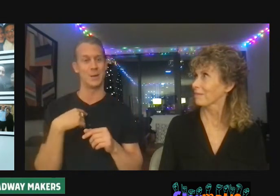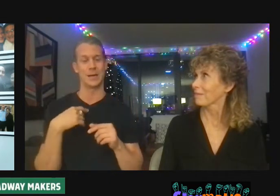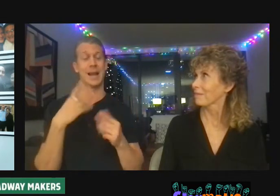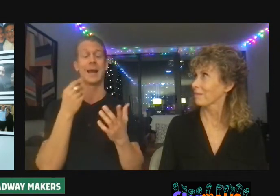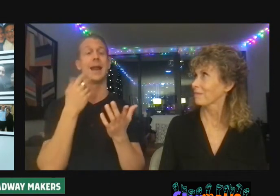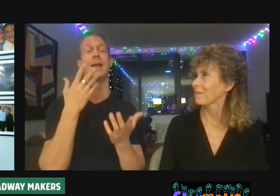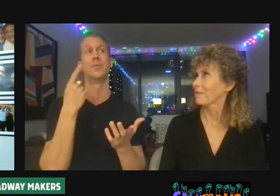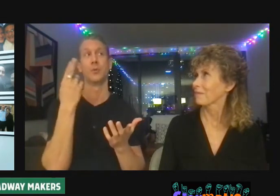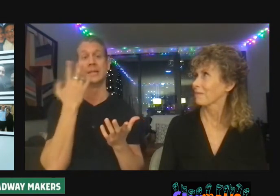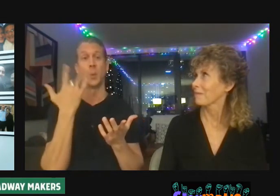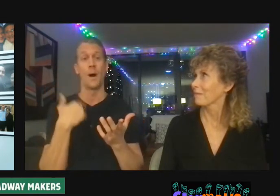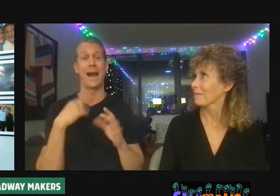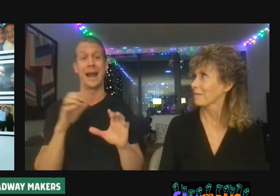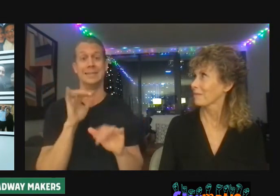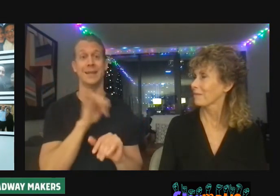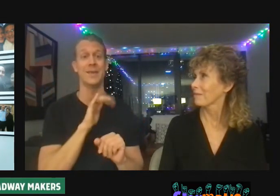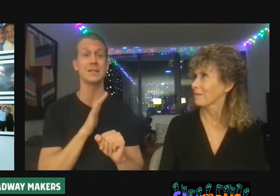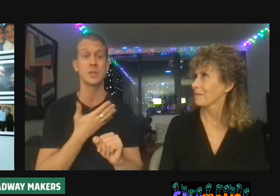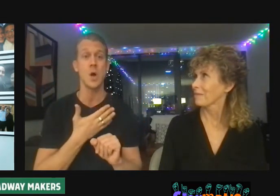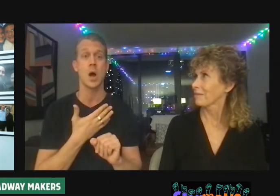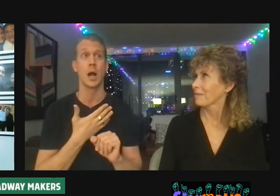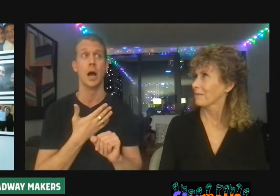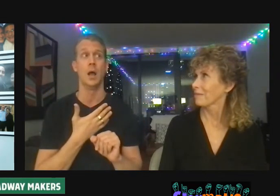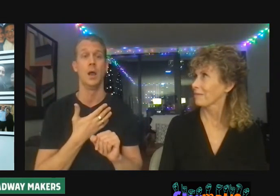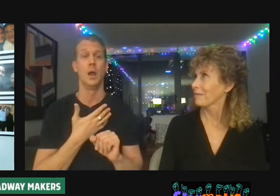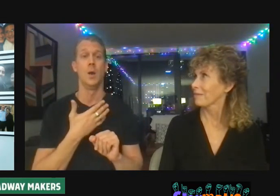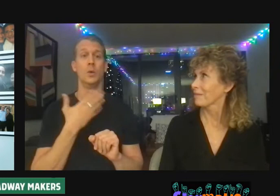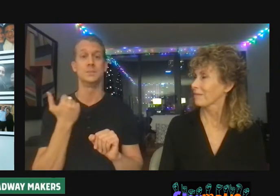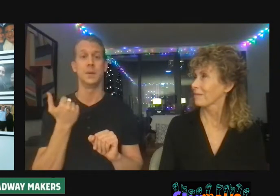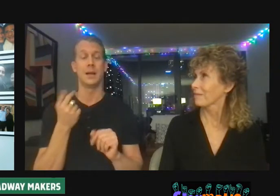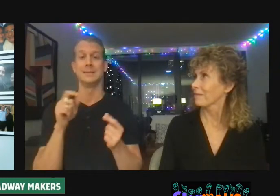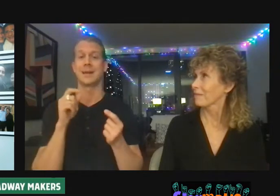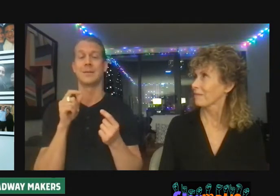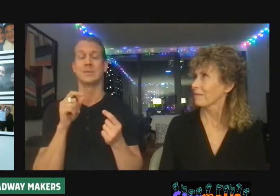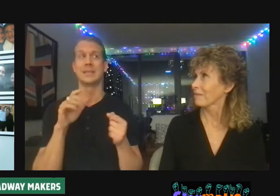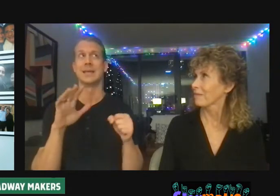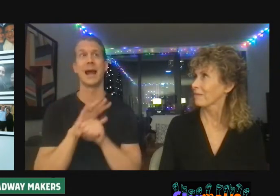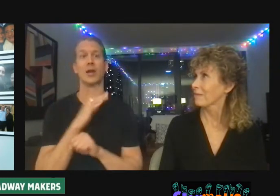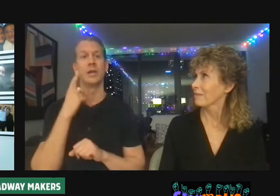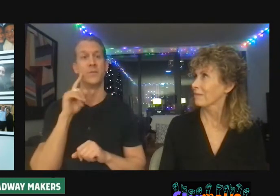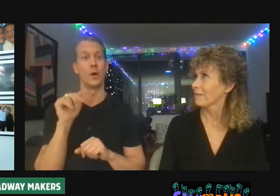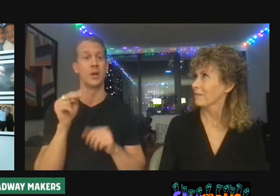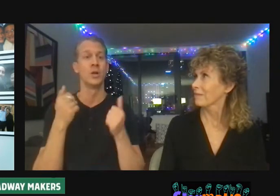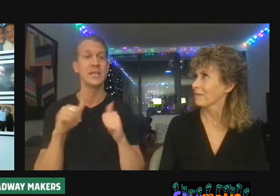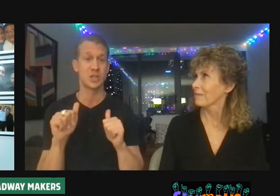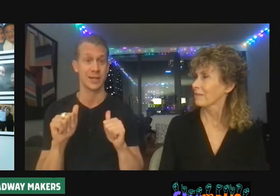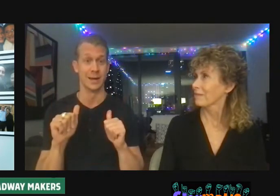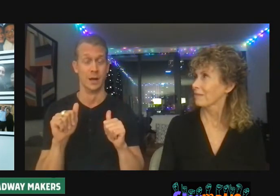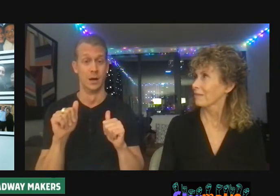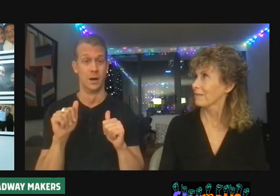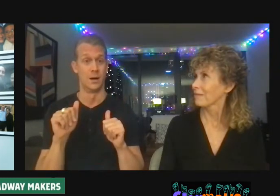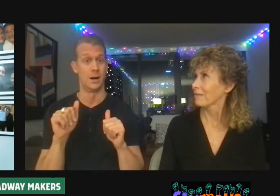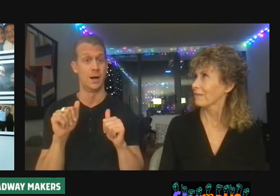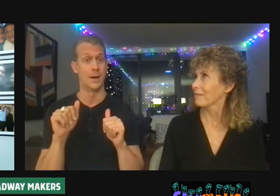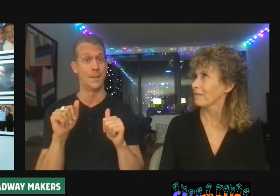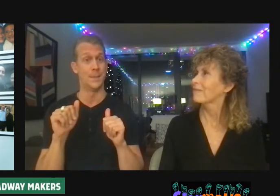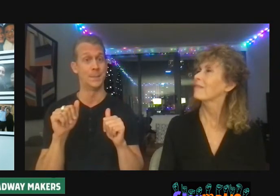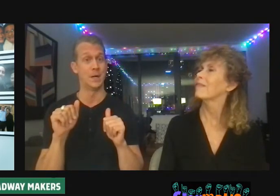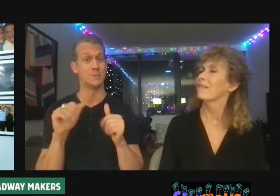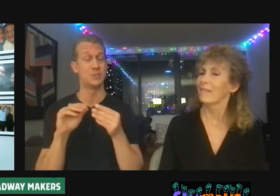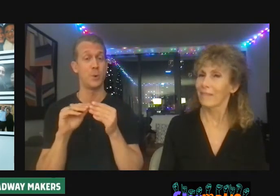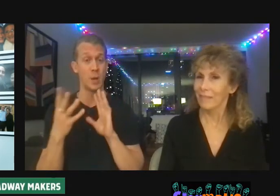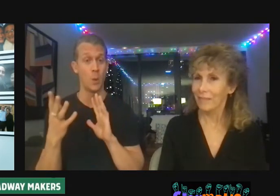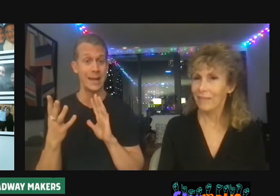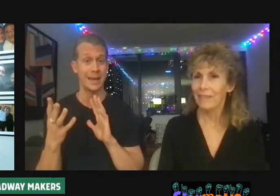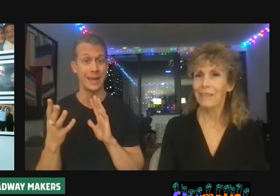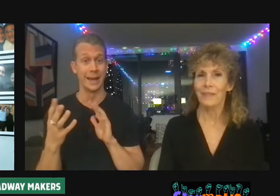that I, and the reason why I did that song was entirely for the audition